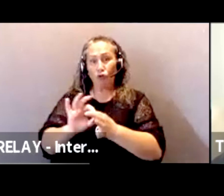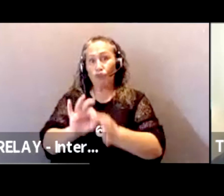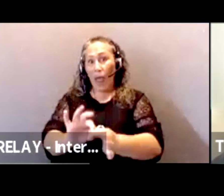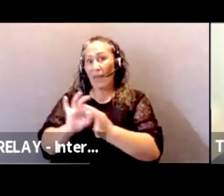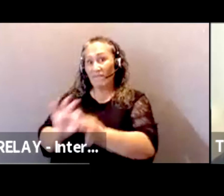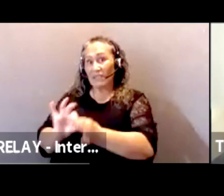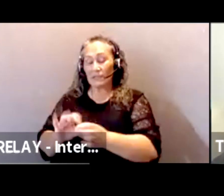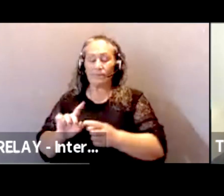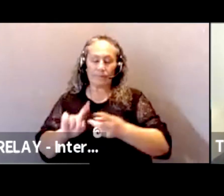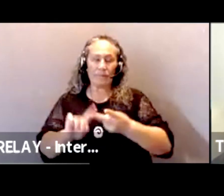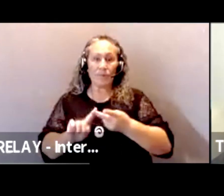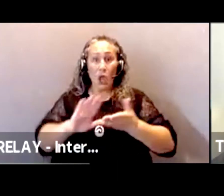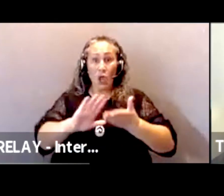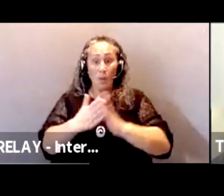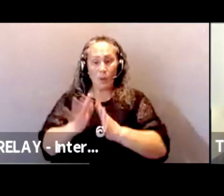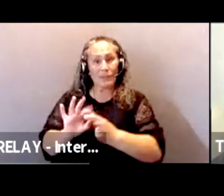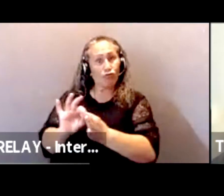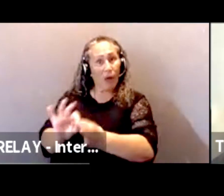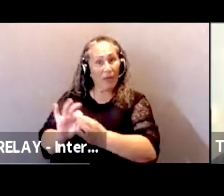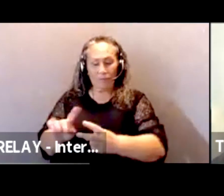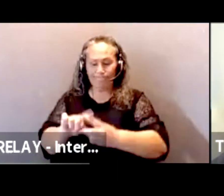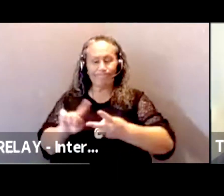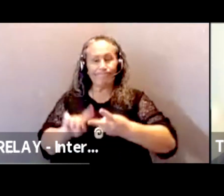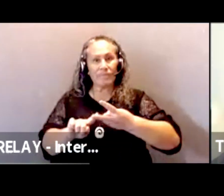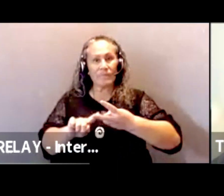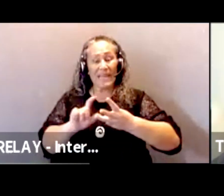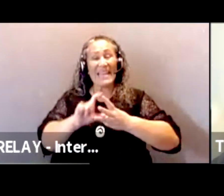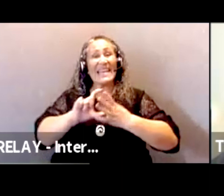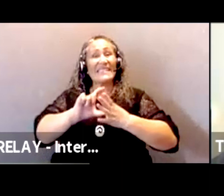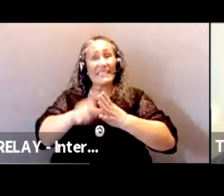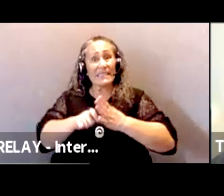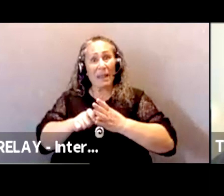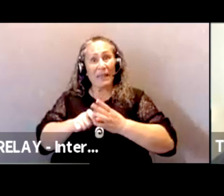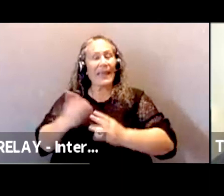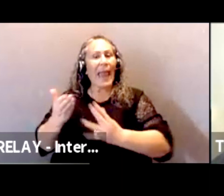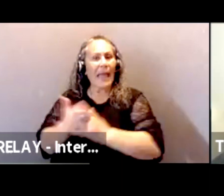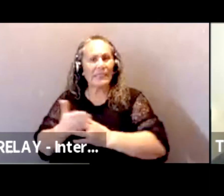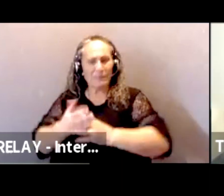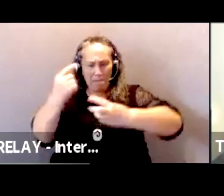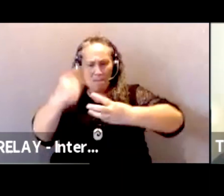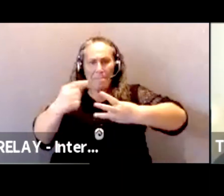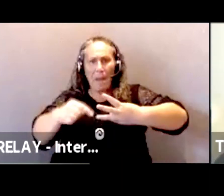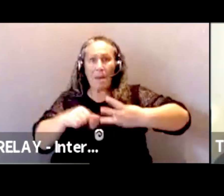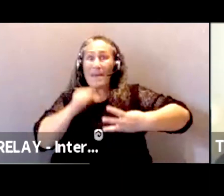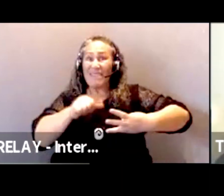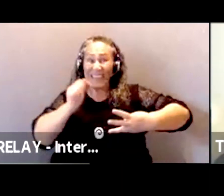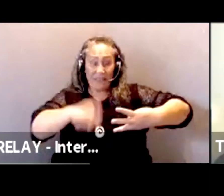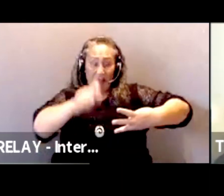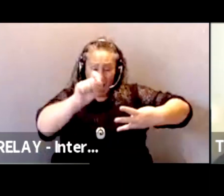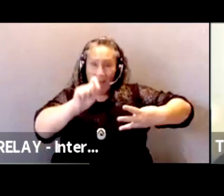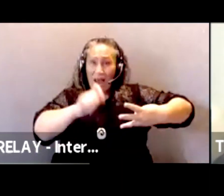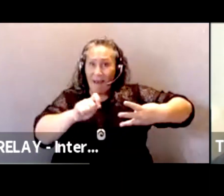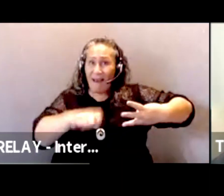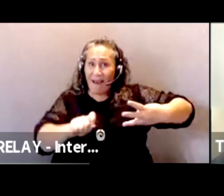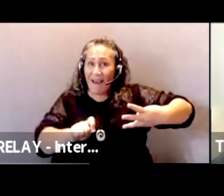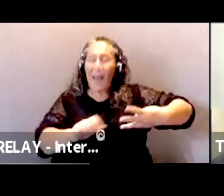is community relevant, and is disability accessible. And if it hits all of those criteria,